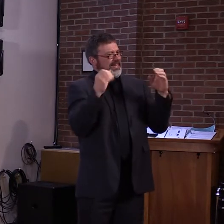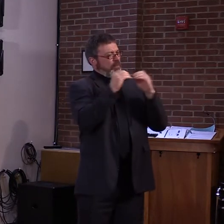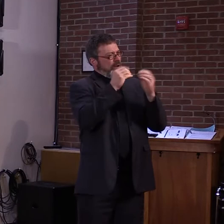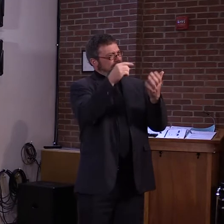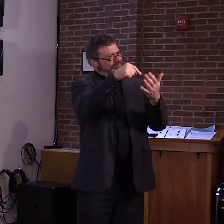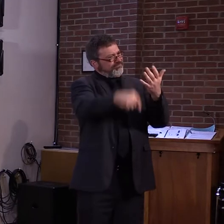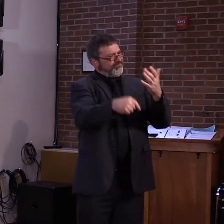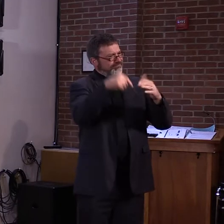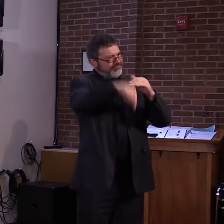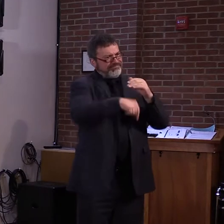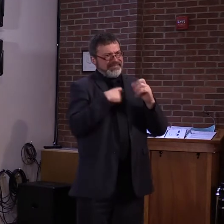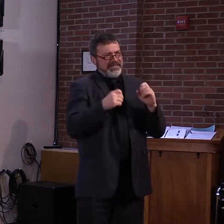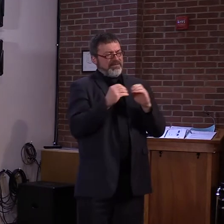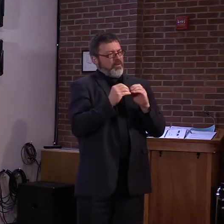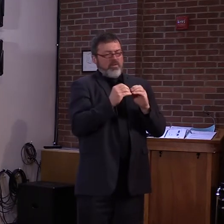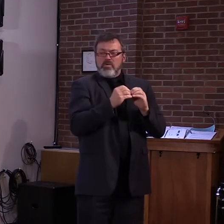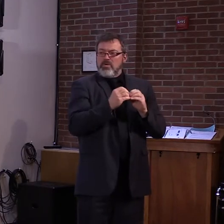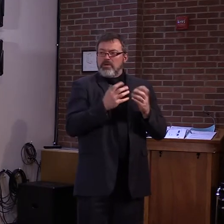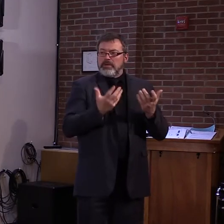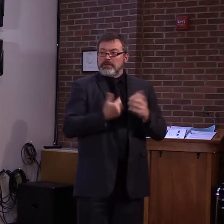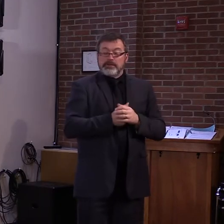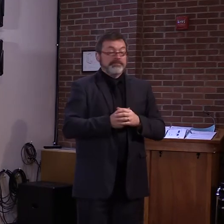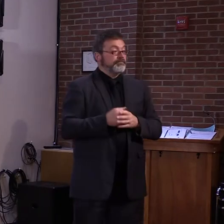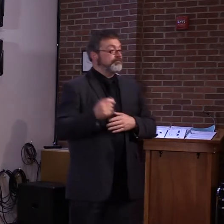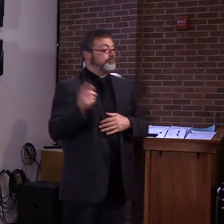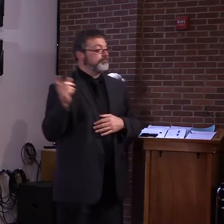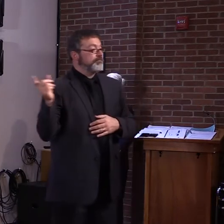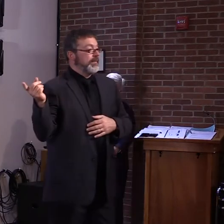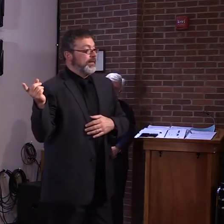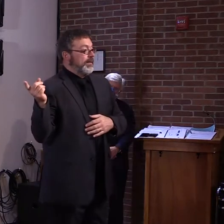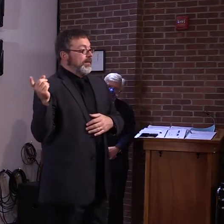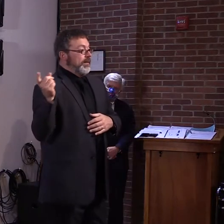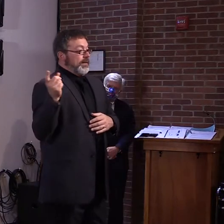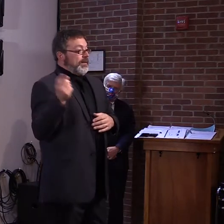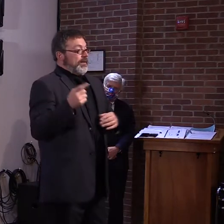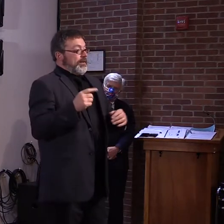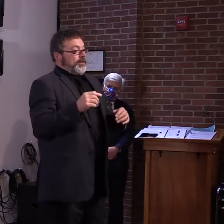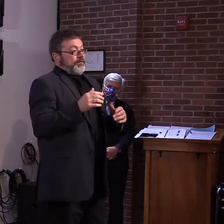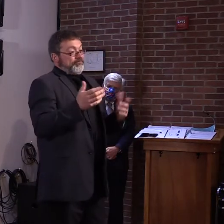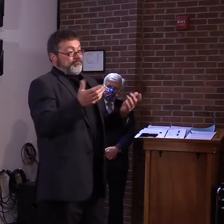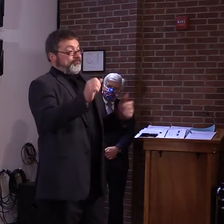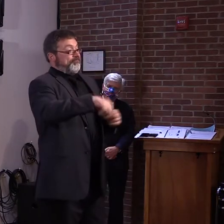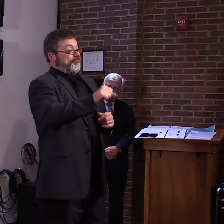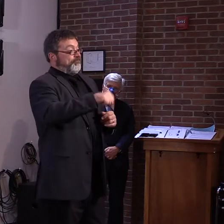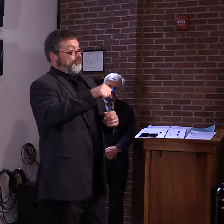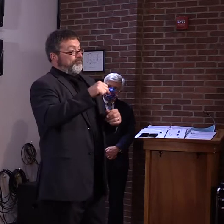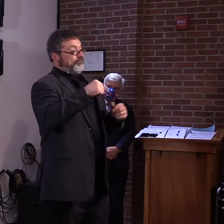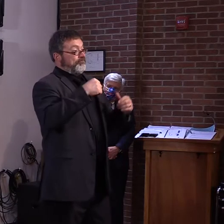again, you know, I'd like to focus on how do we get better rather than